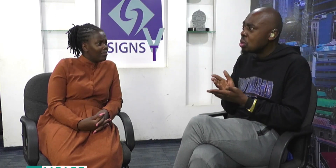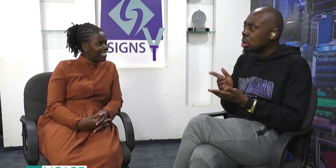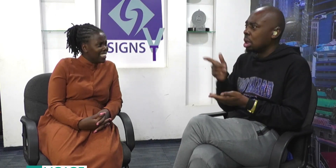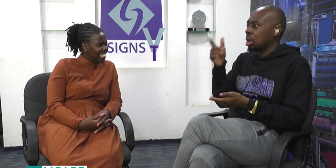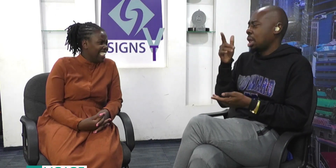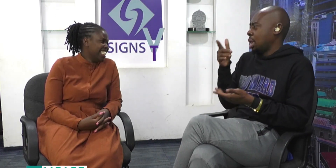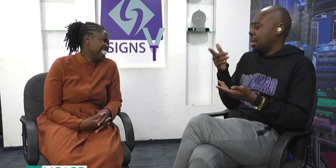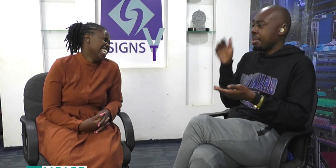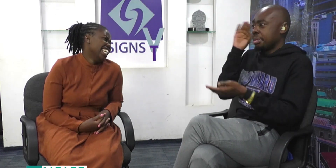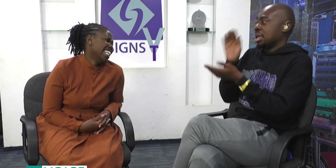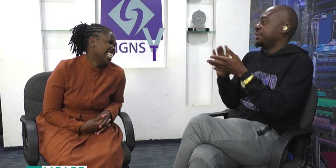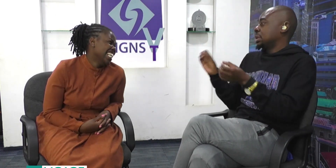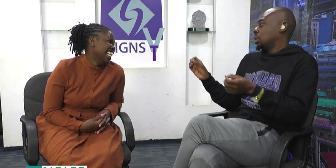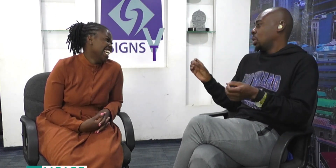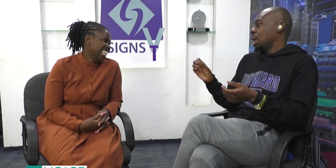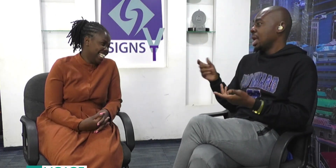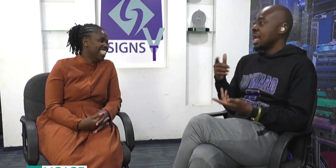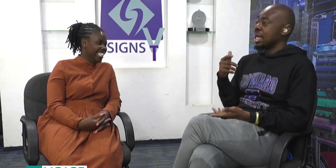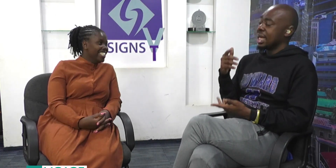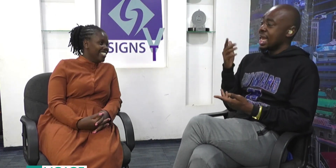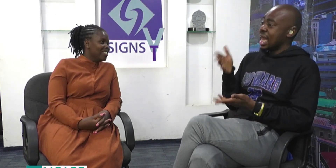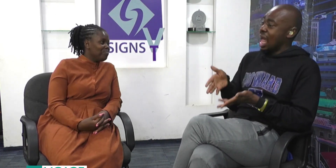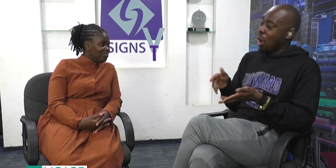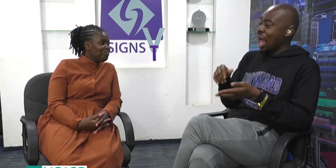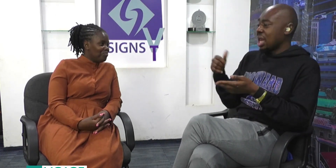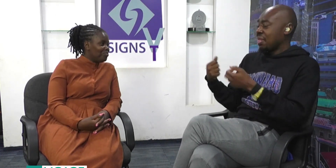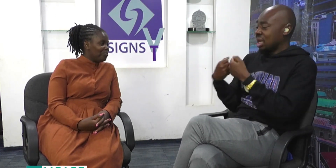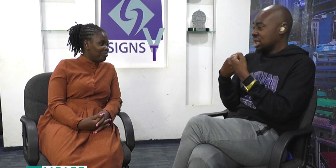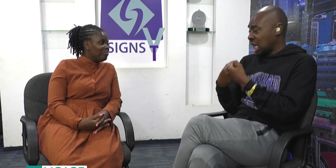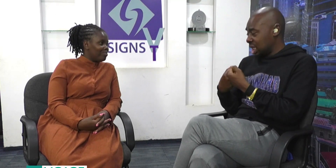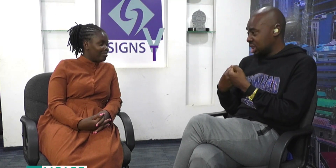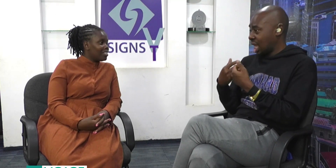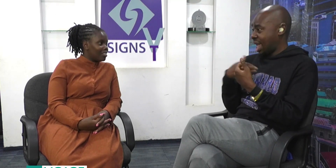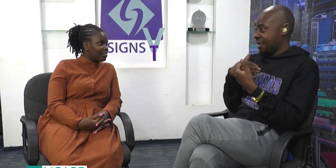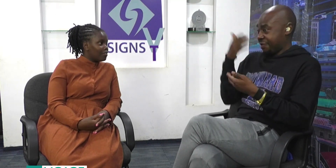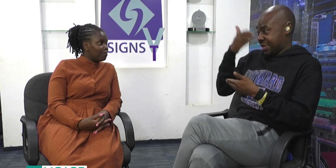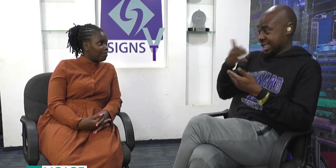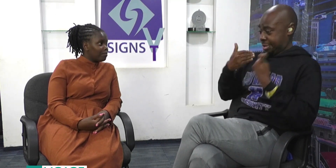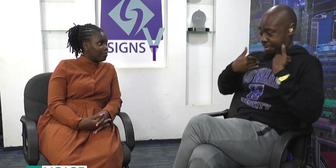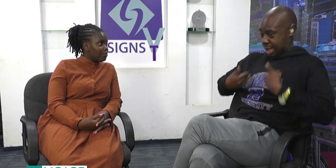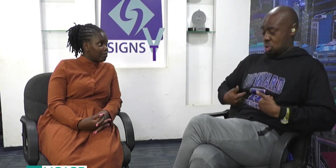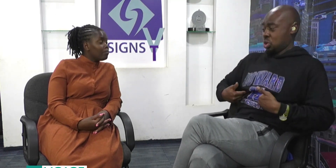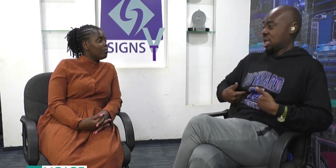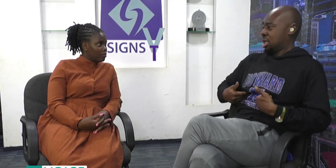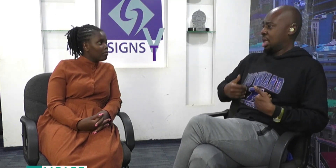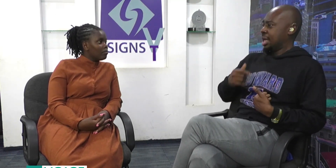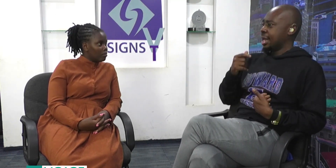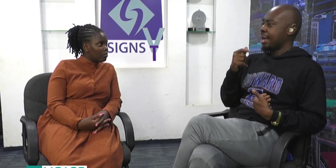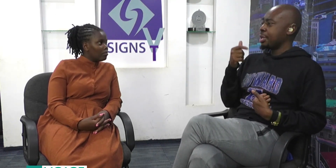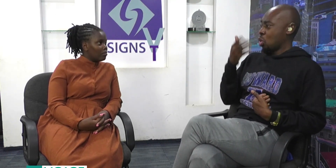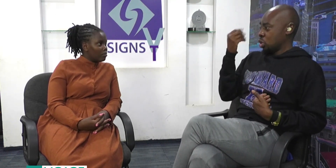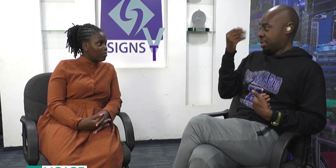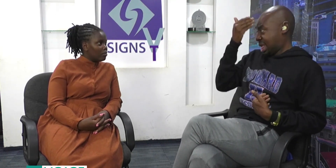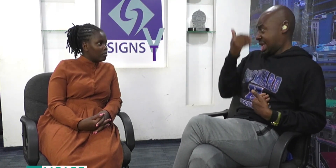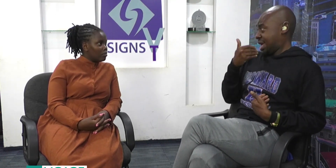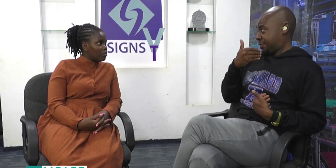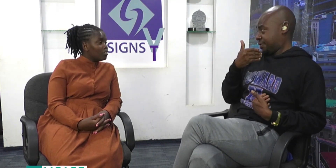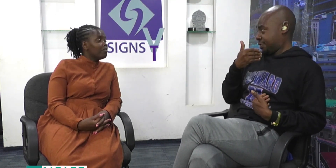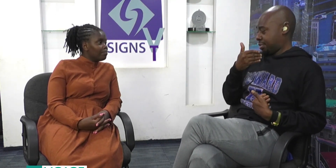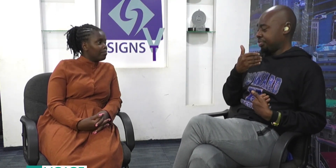most of the time they will ask if you are deaf, and they will not really get to understand that you are deaf. Mostly